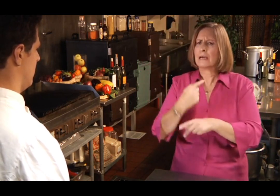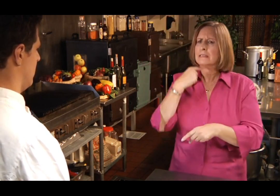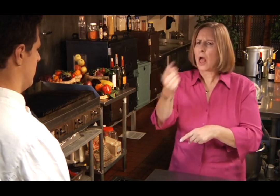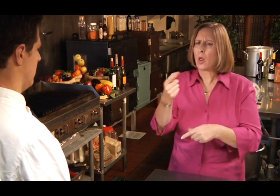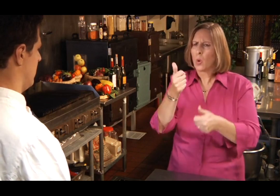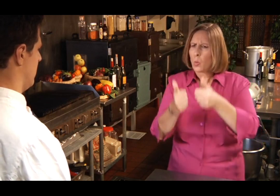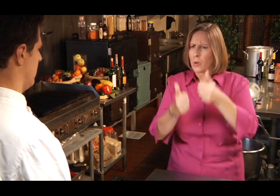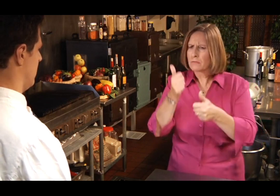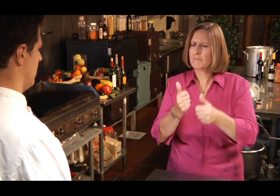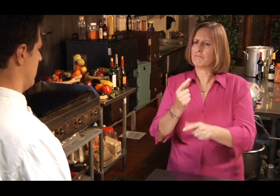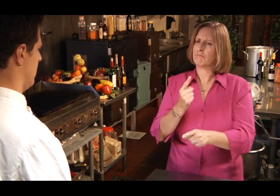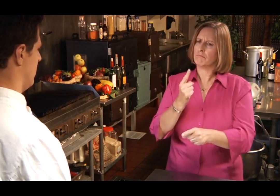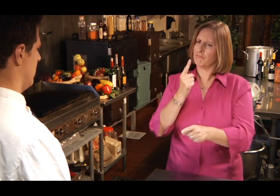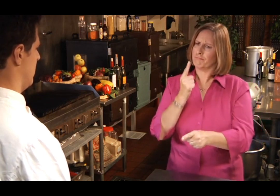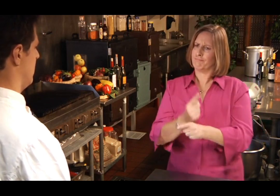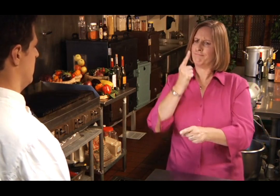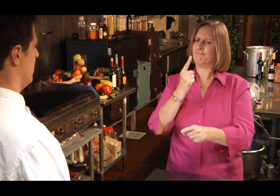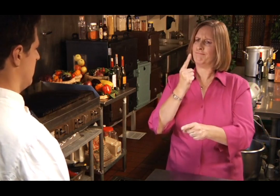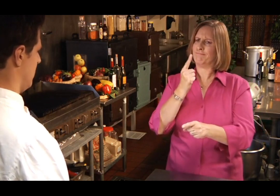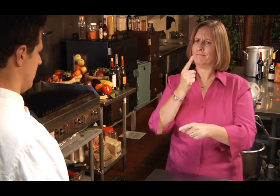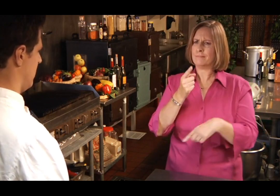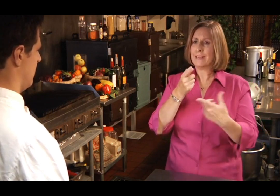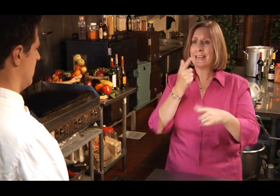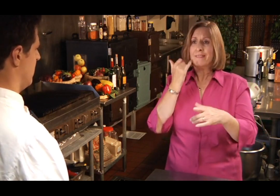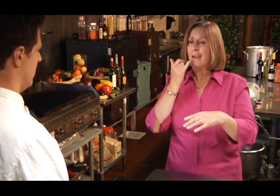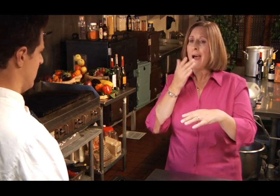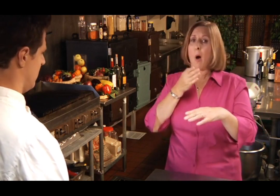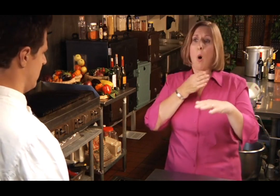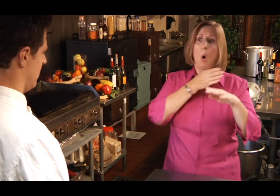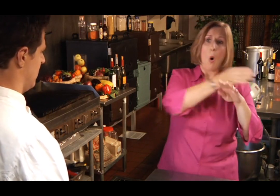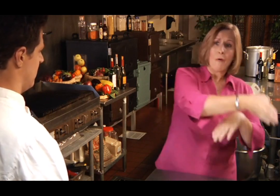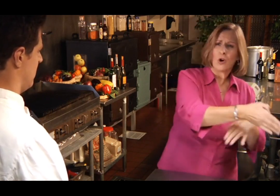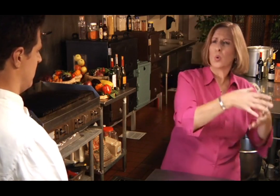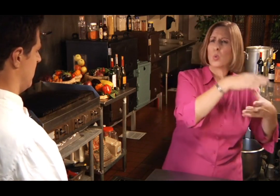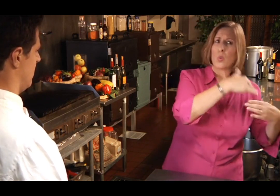to determine whether you are at a normal weight, overweight, or below normal weight.